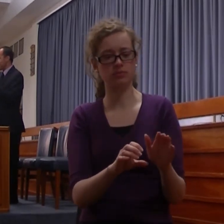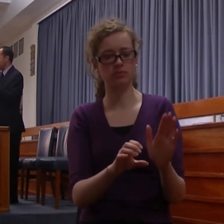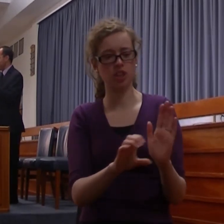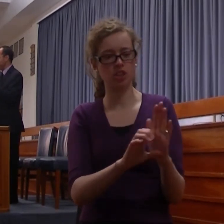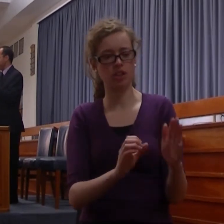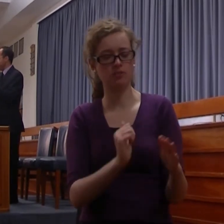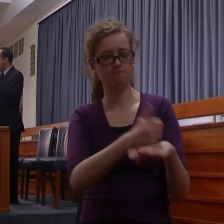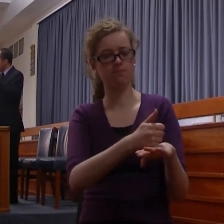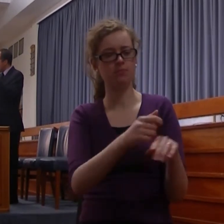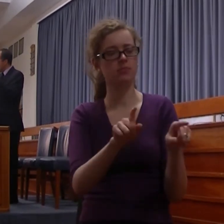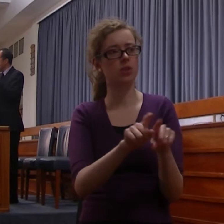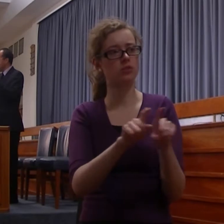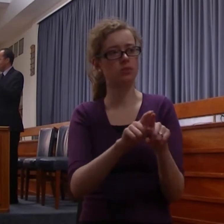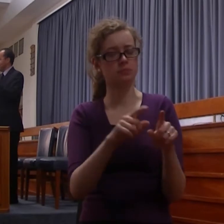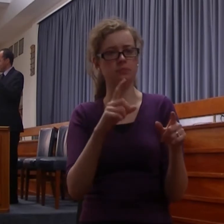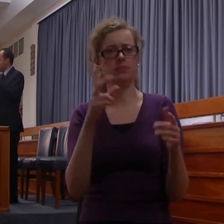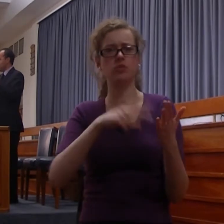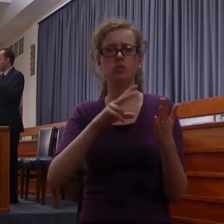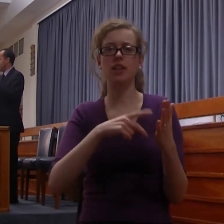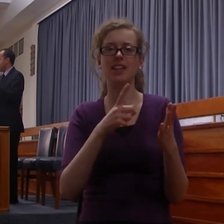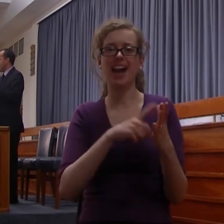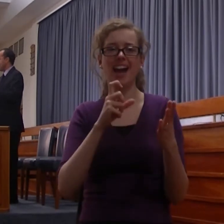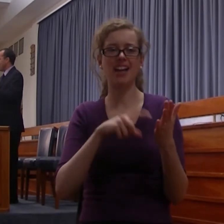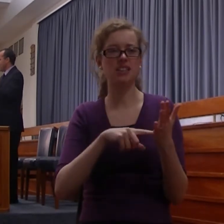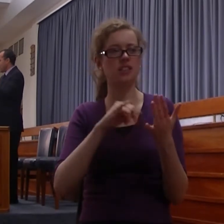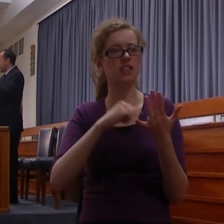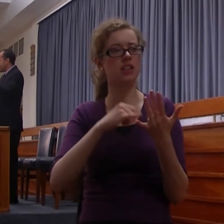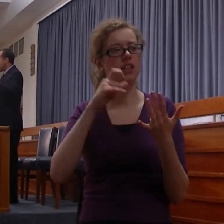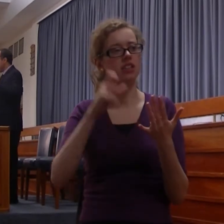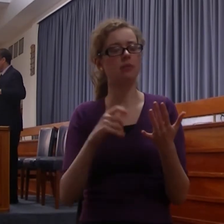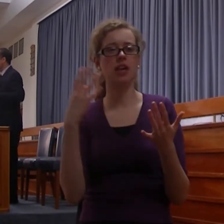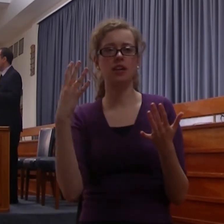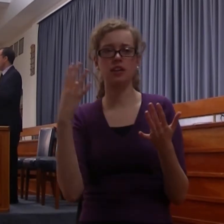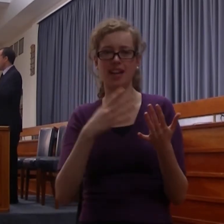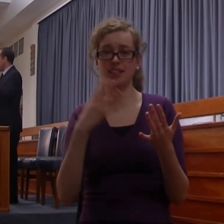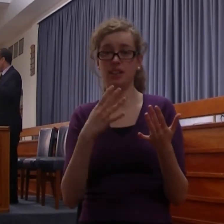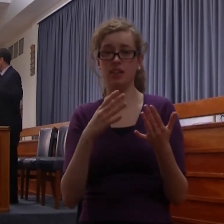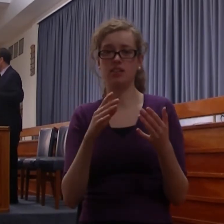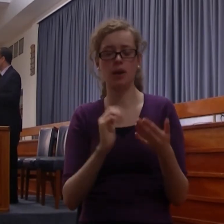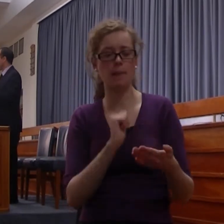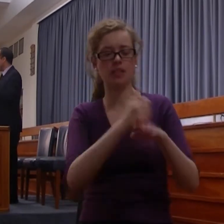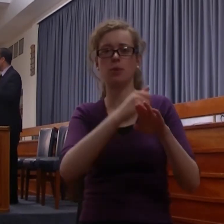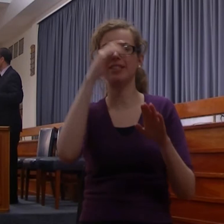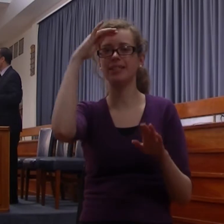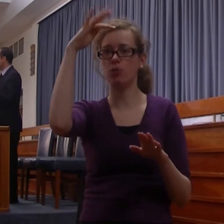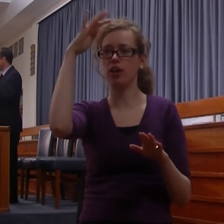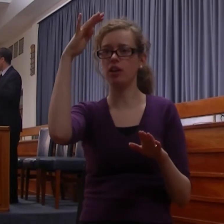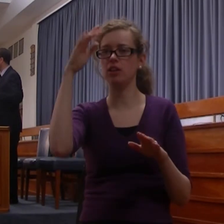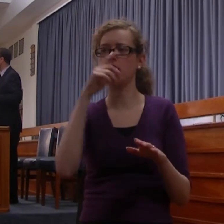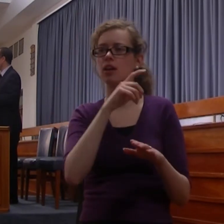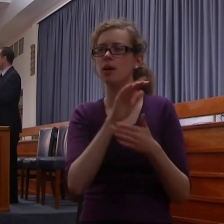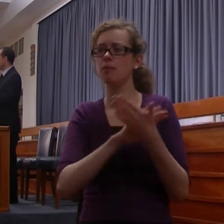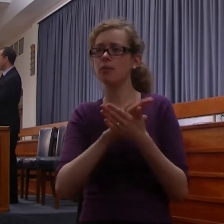And there, he also planted, if I may call it, the seminary, the Tyrannus Seminary in Acts 19. This